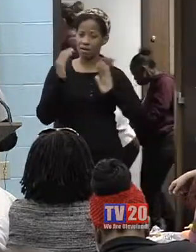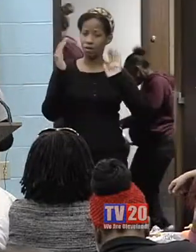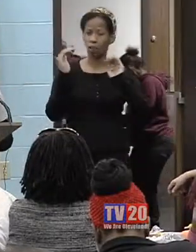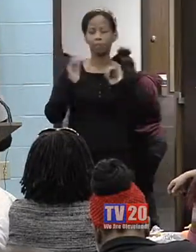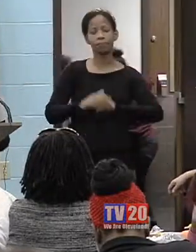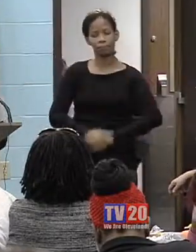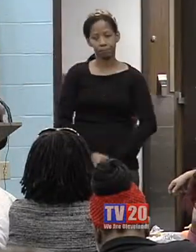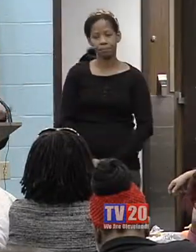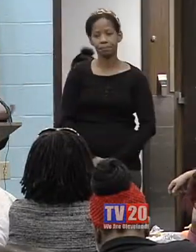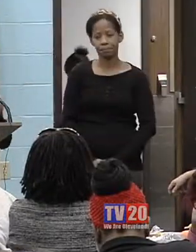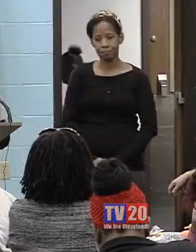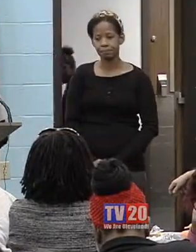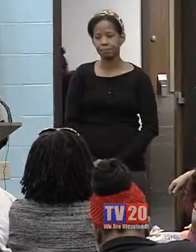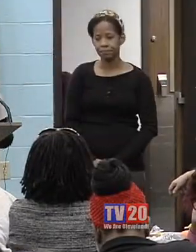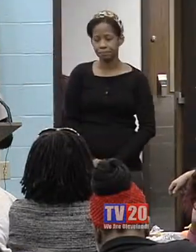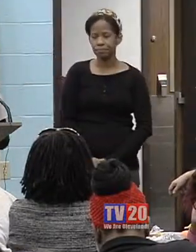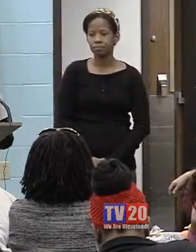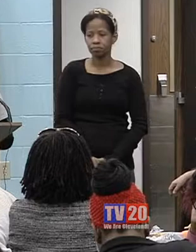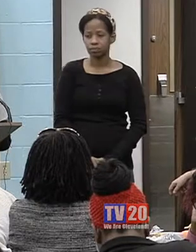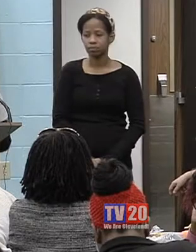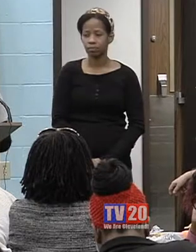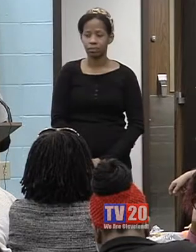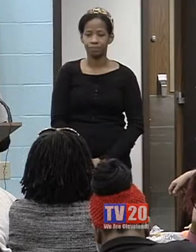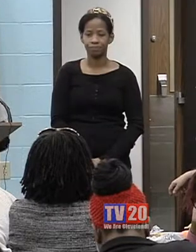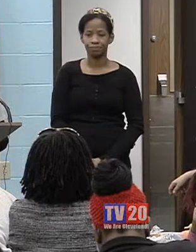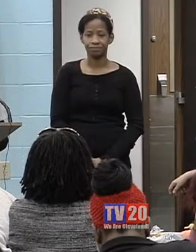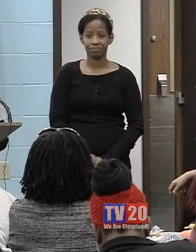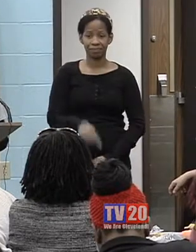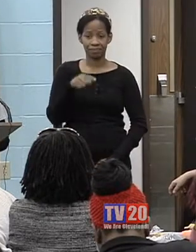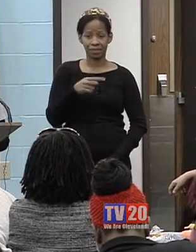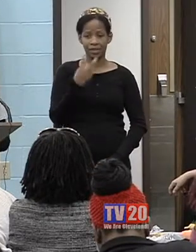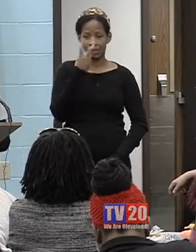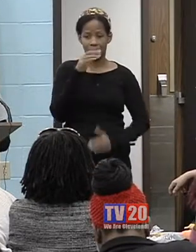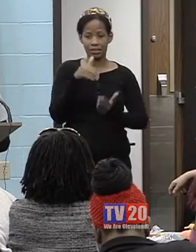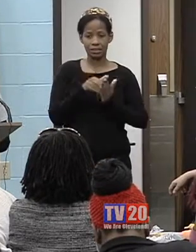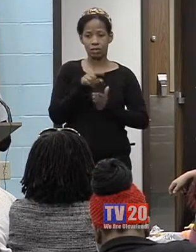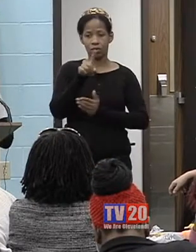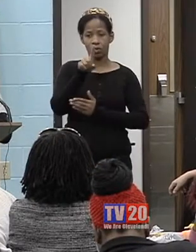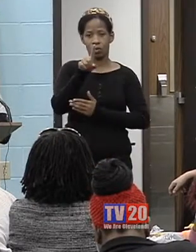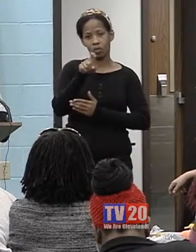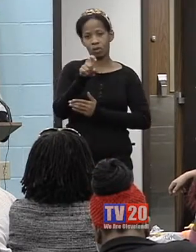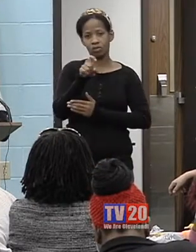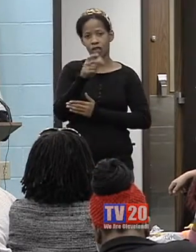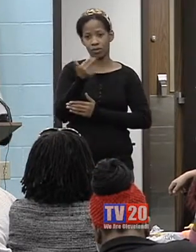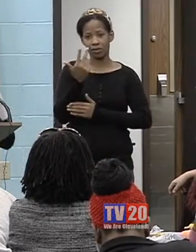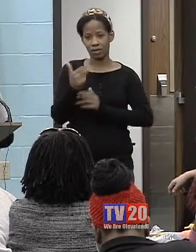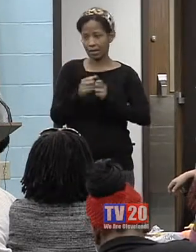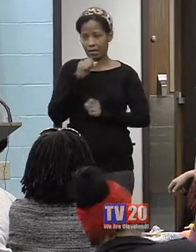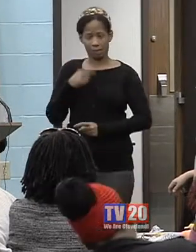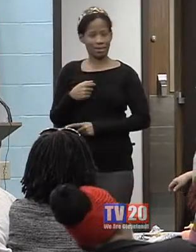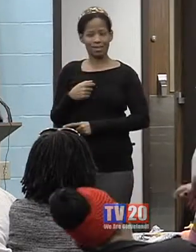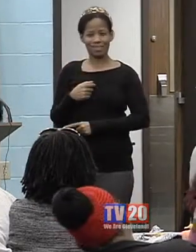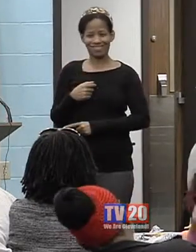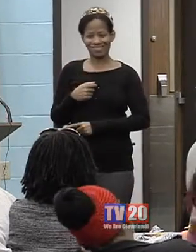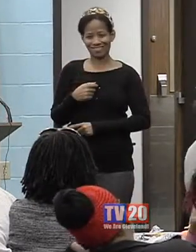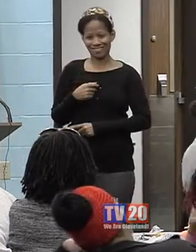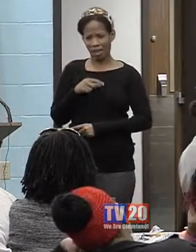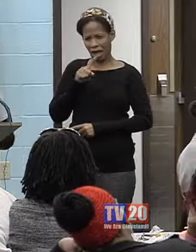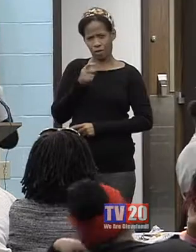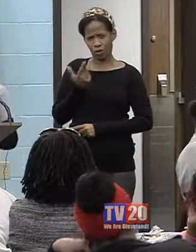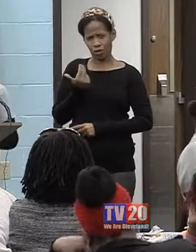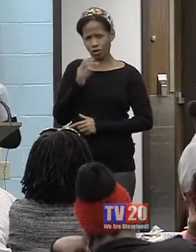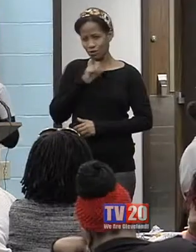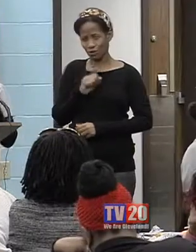people. And, you know, we've only been around for 113 years doing this. Not me personally, but not that old